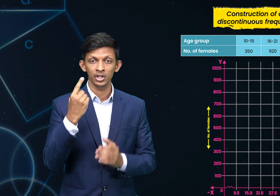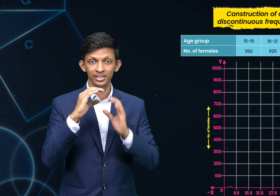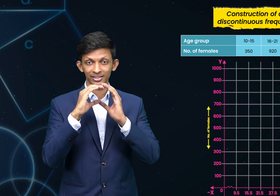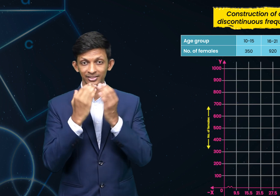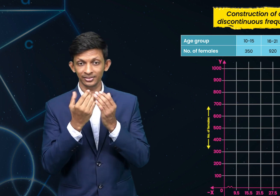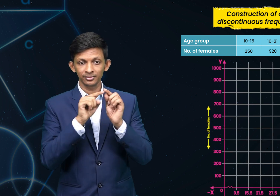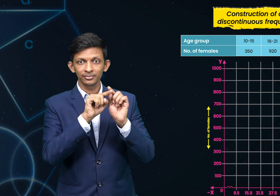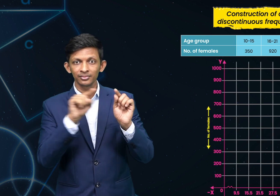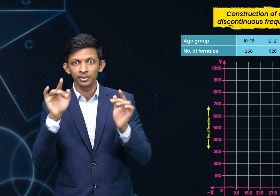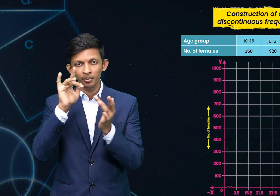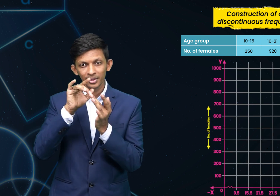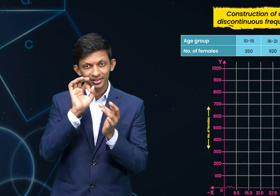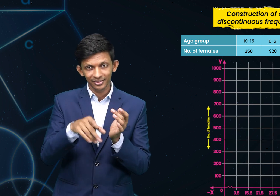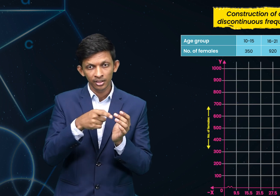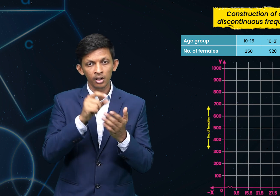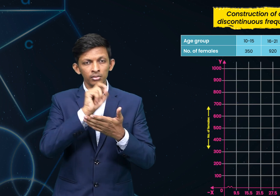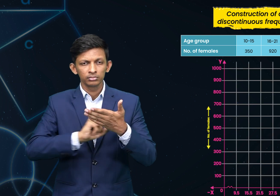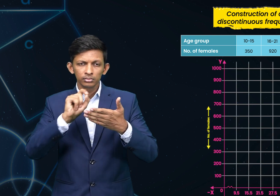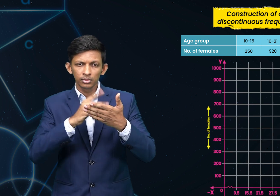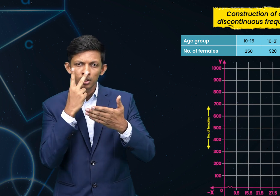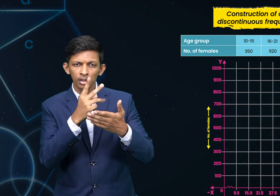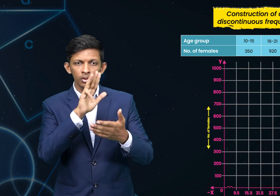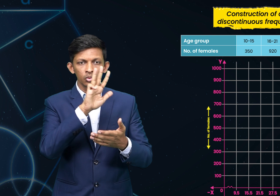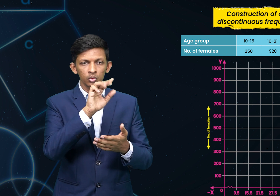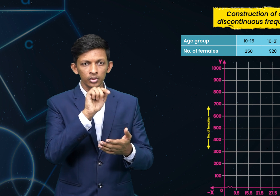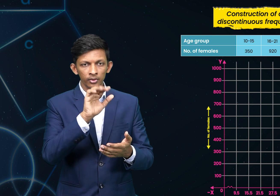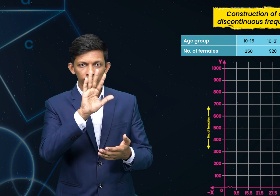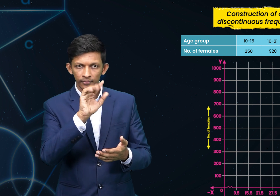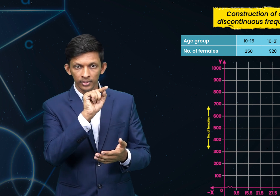class interval can be written as 9.5 to 15.5.